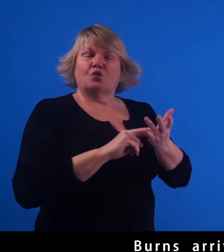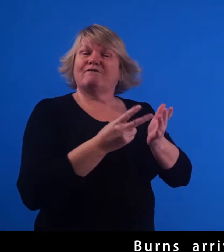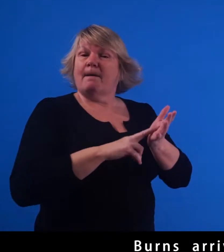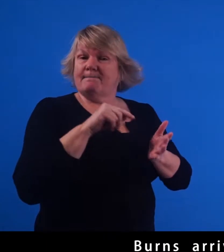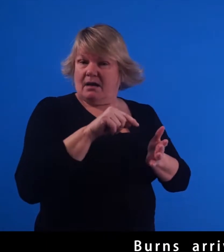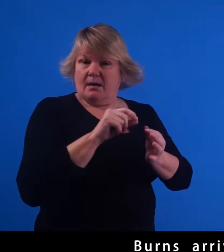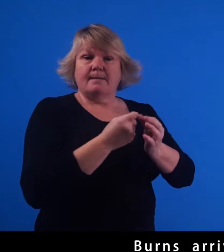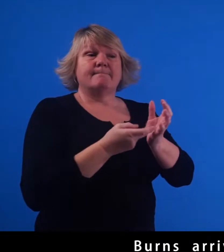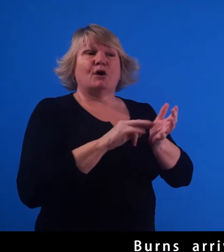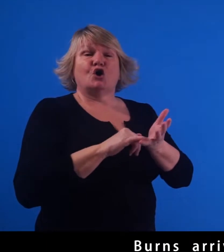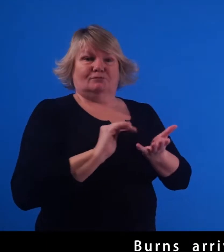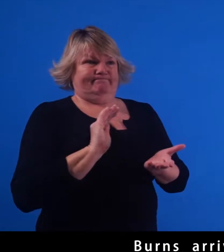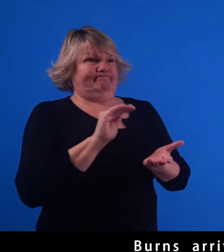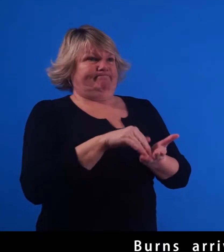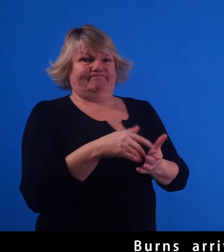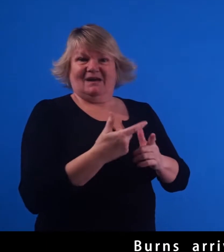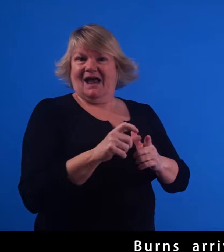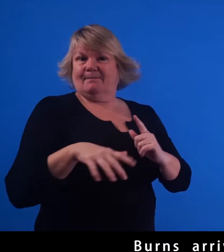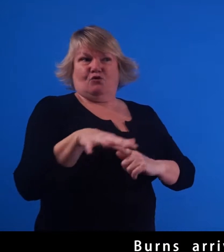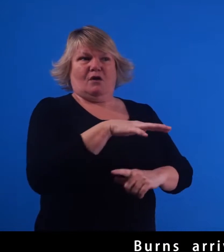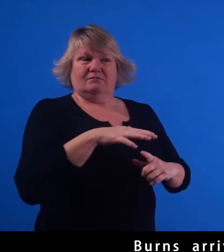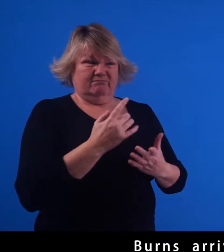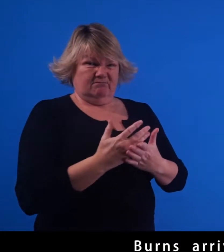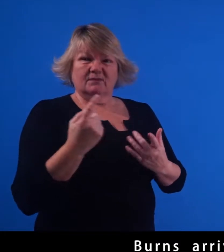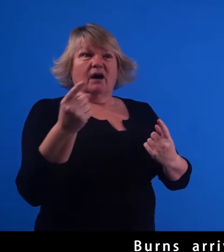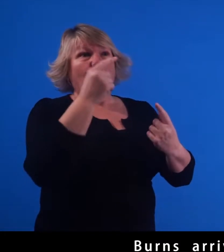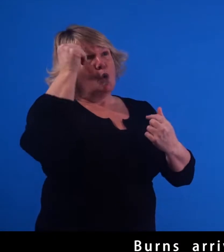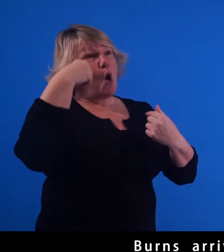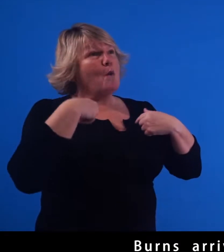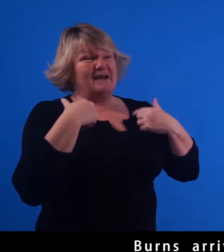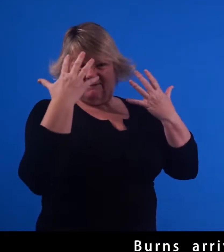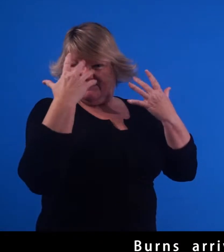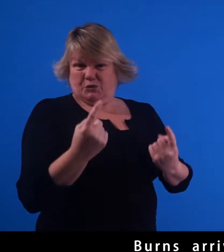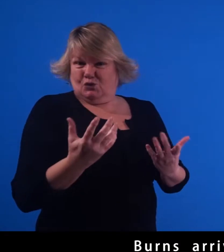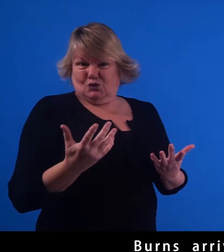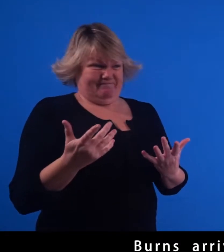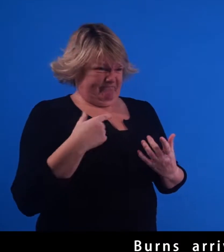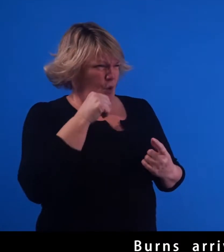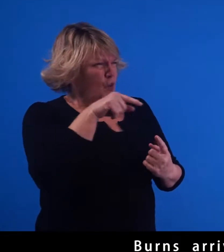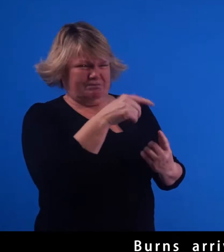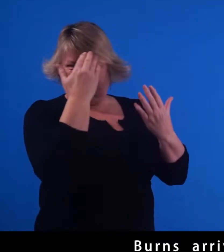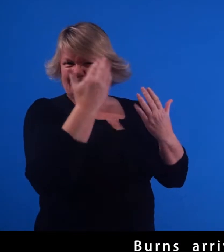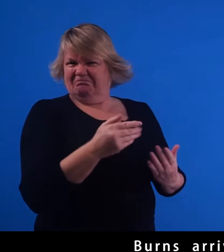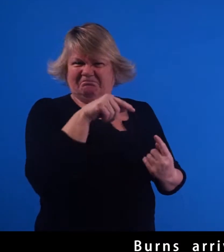Burns arrived in Edinburgh in November 1786, a complete unknown,